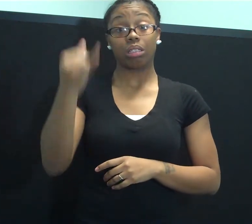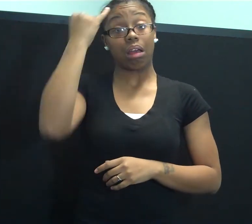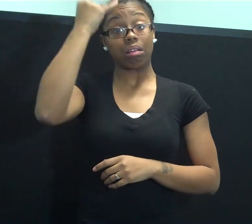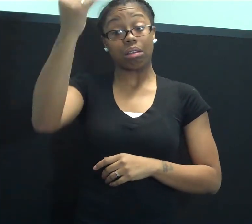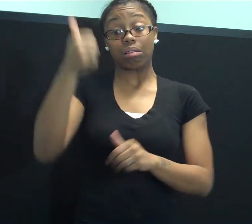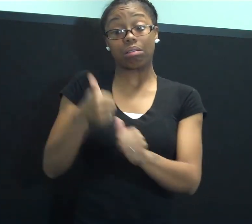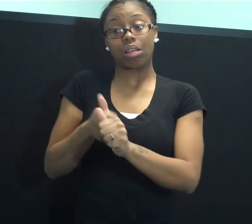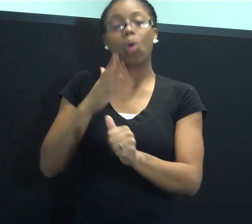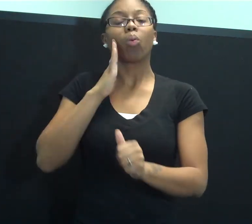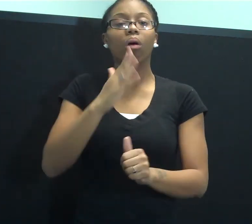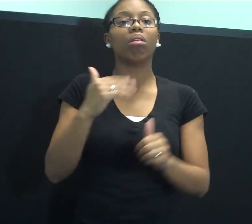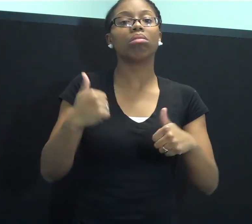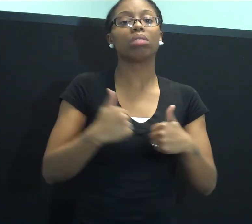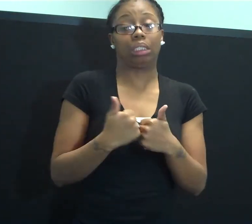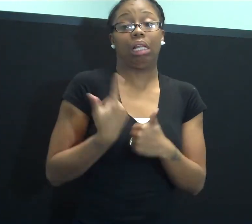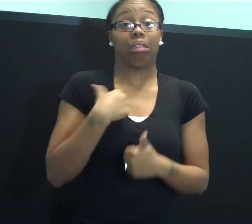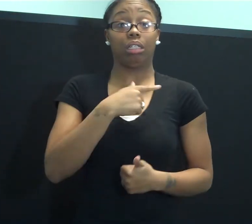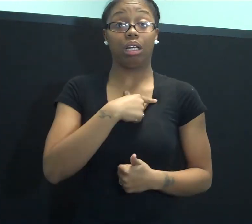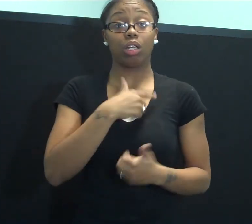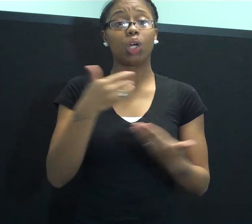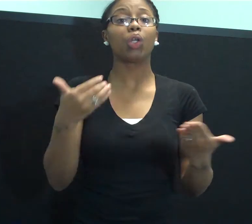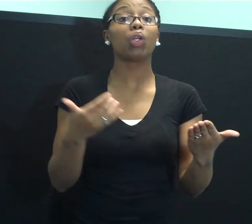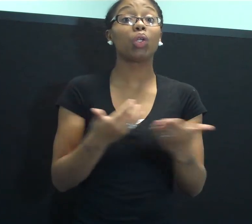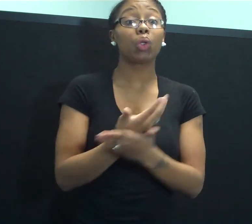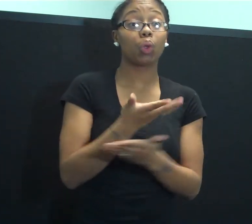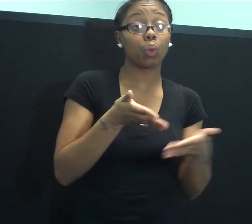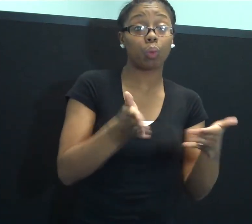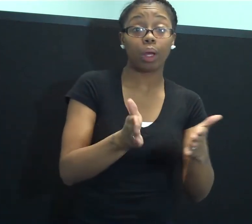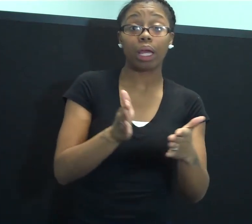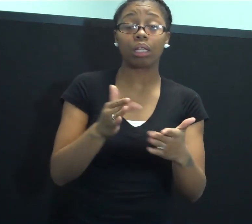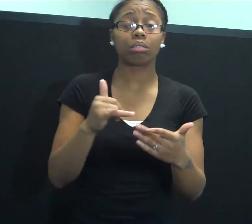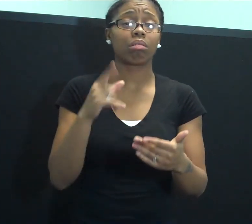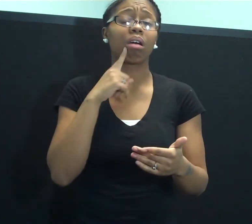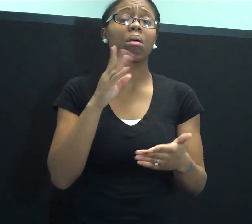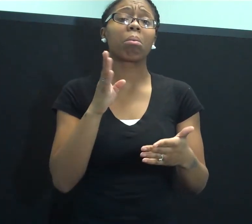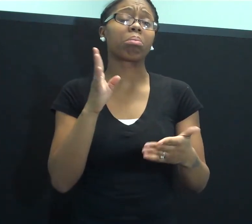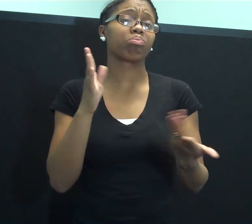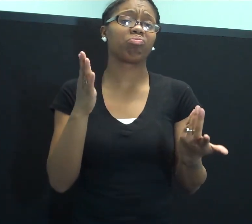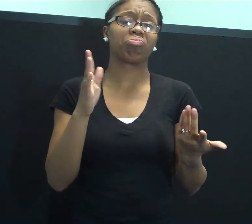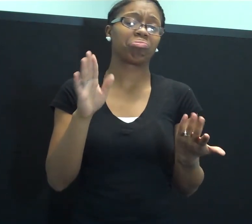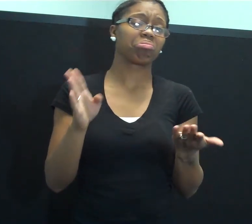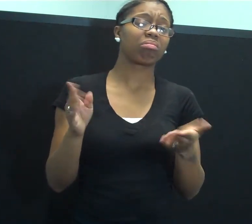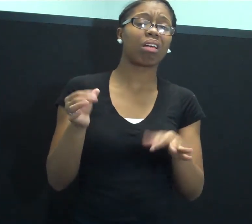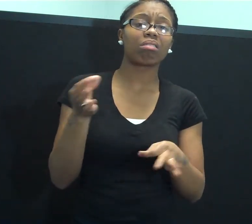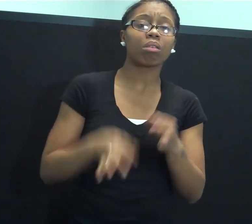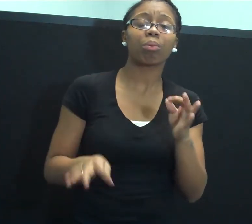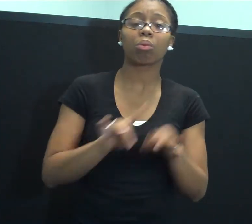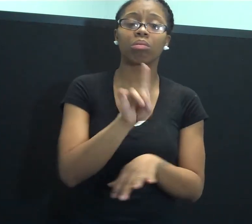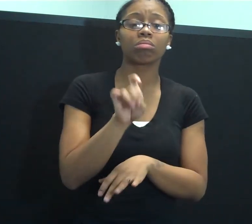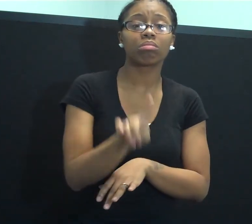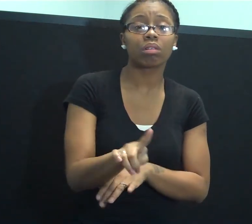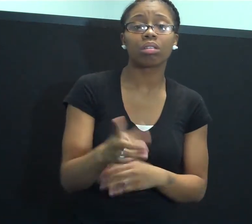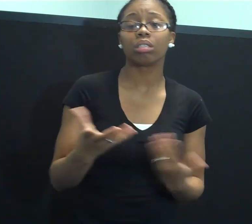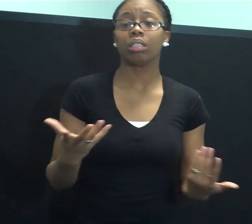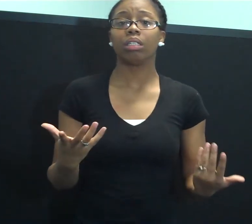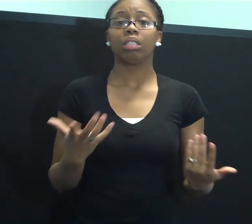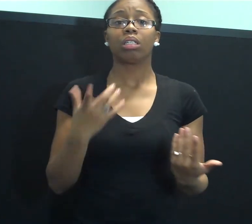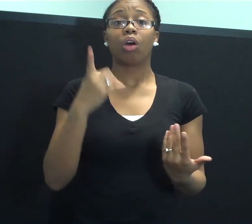new ways about some basic questions, some questions that belong to all of us as human beings.